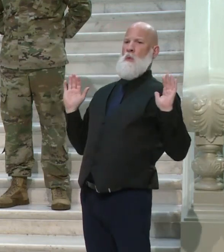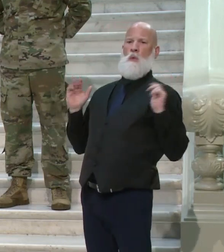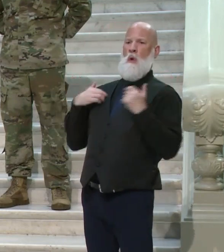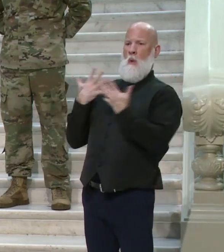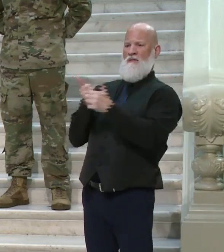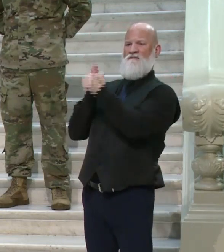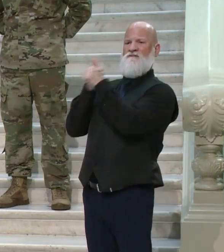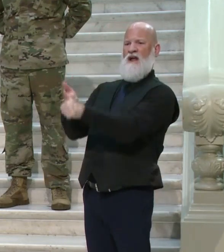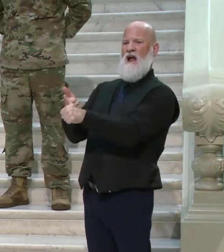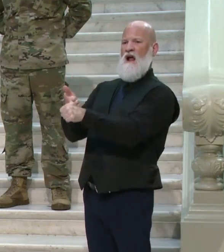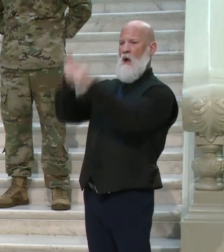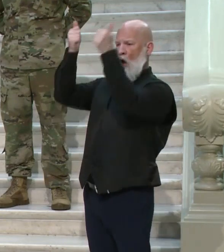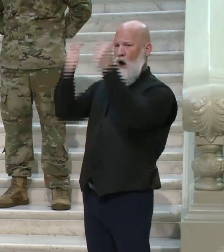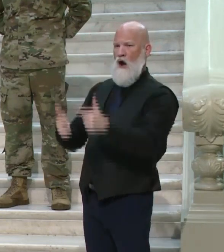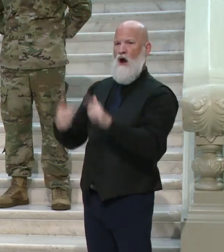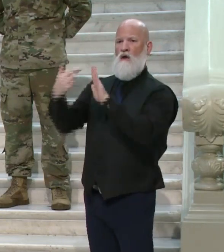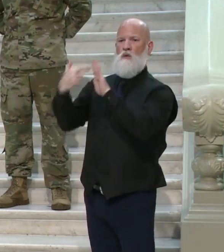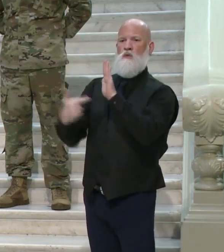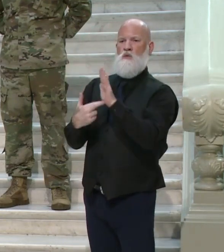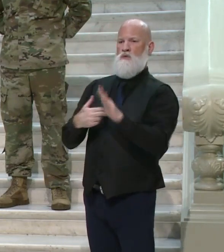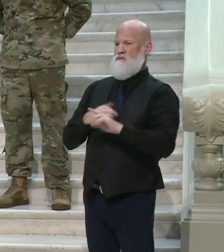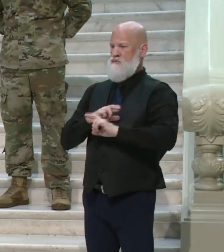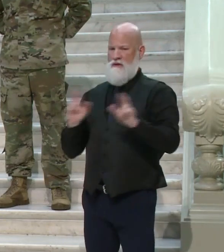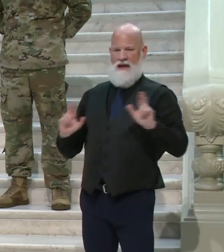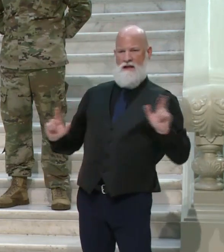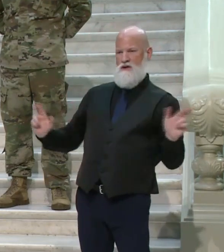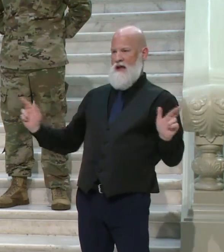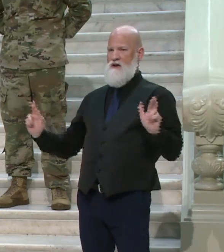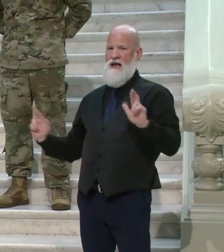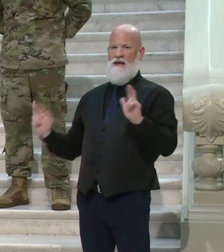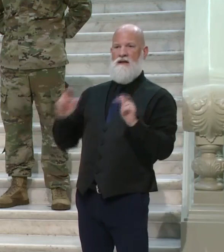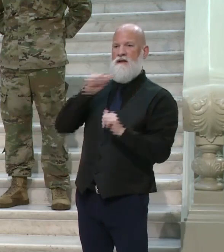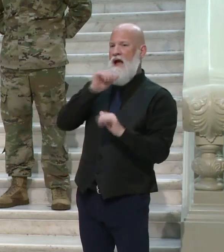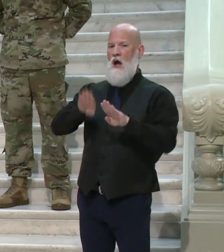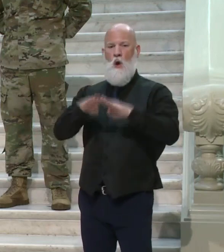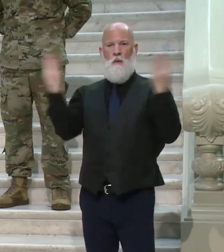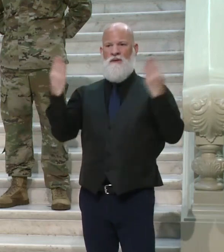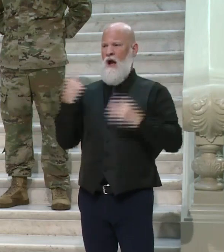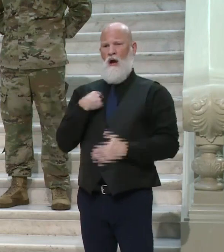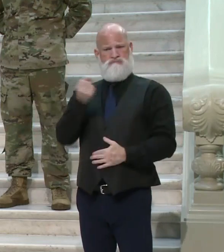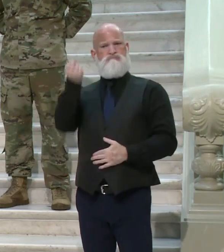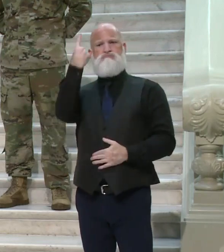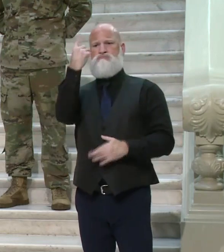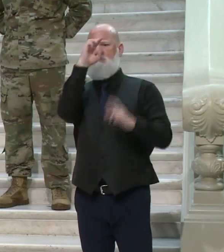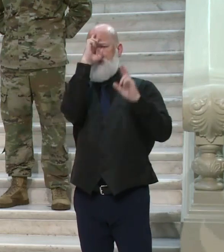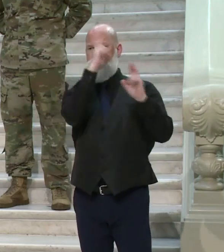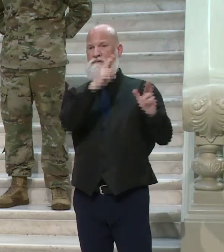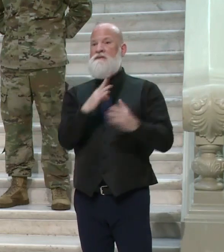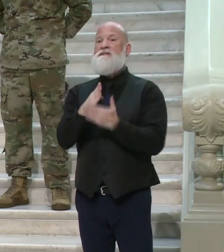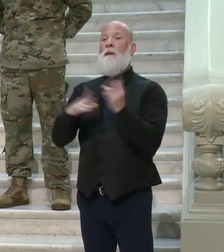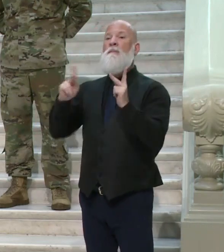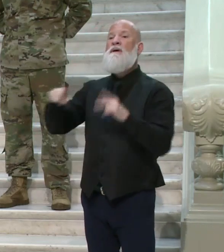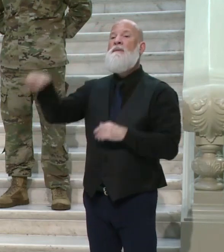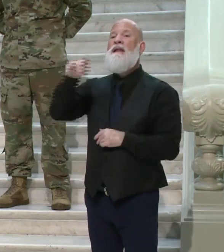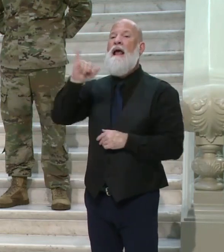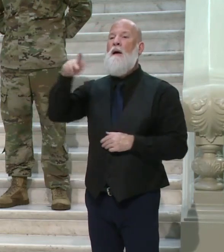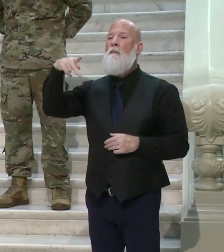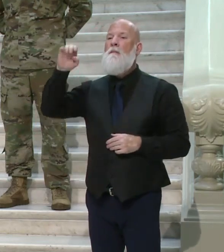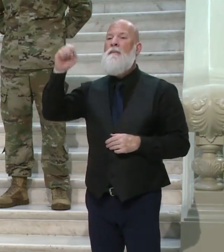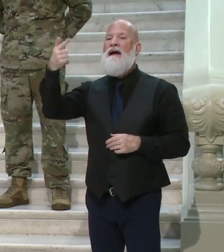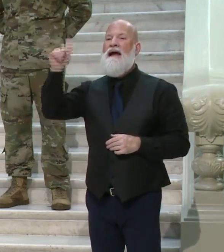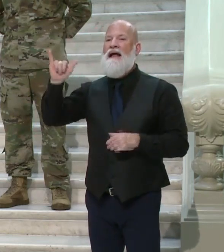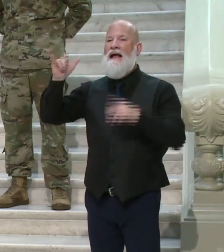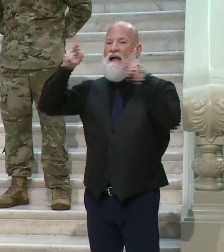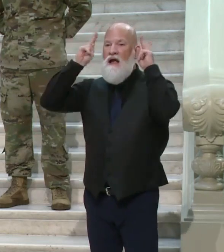and get ready, and I support that. But you also have people out there like Peggy that was fixing to lose her car.